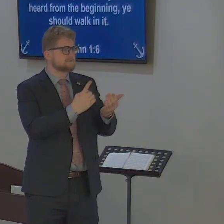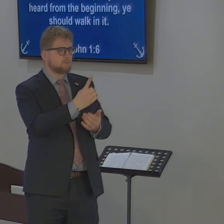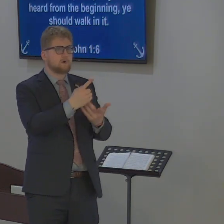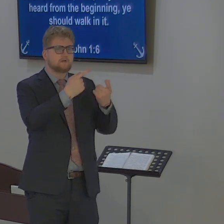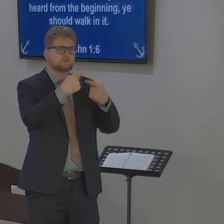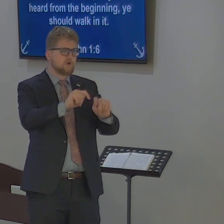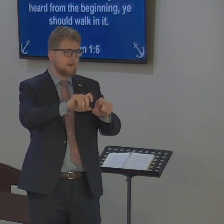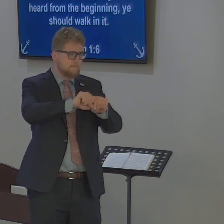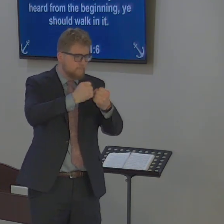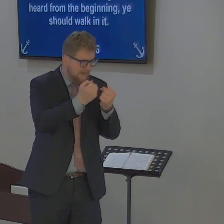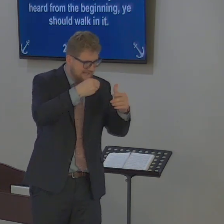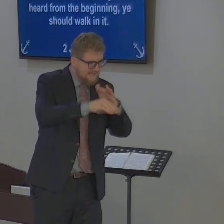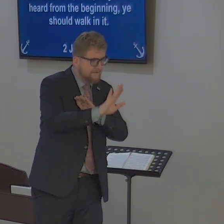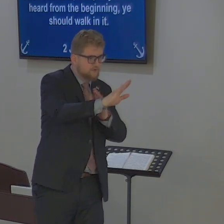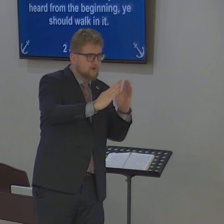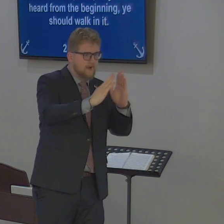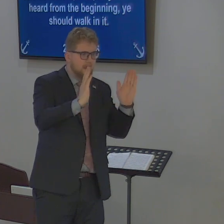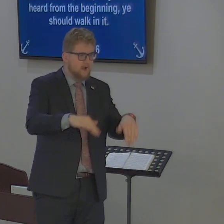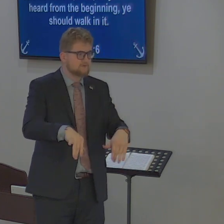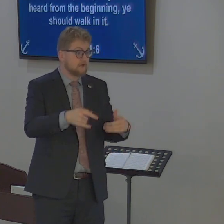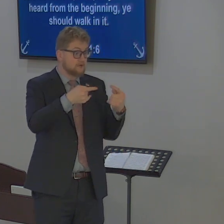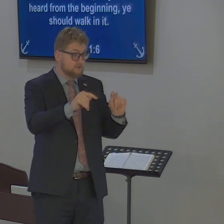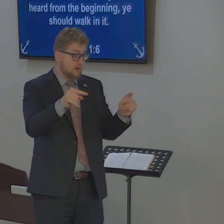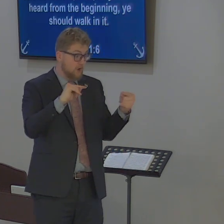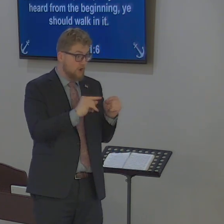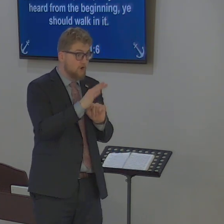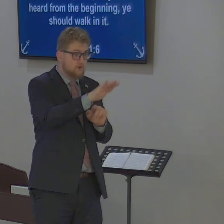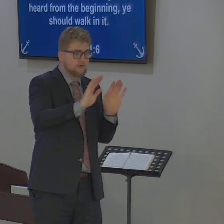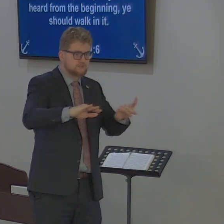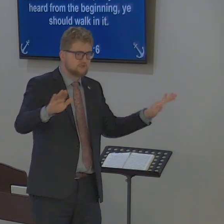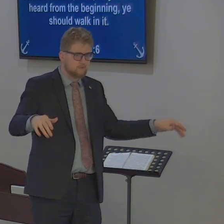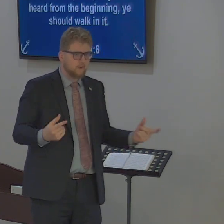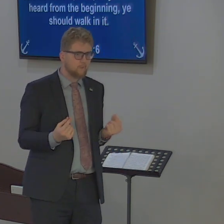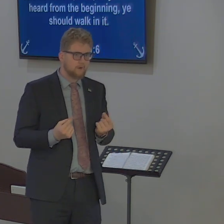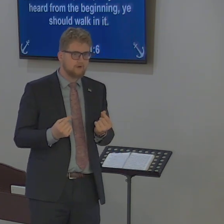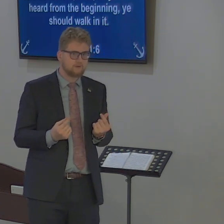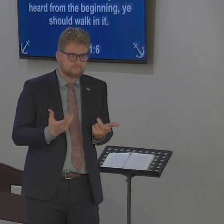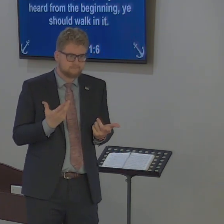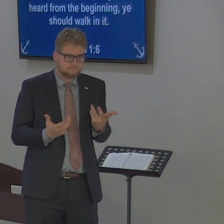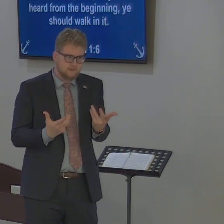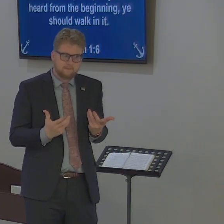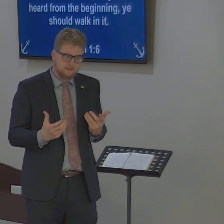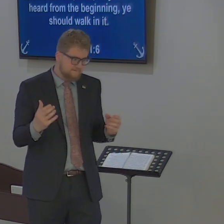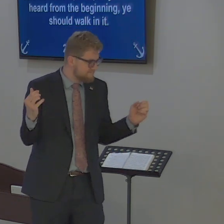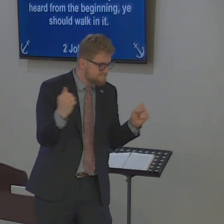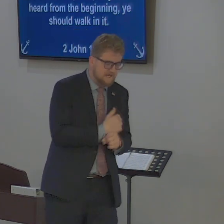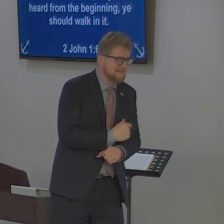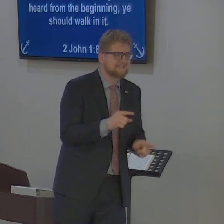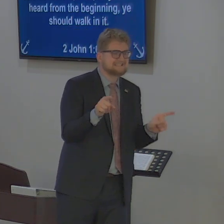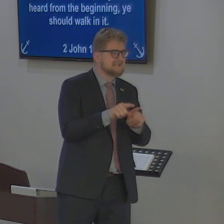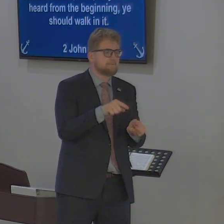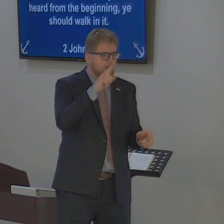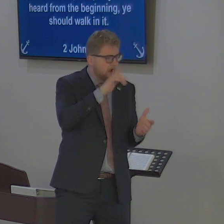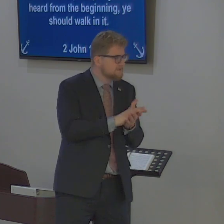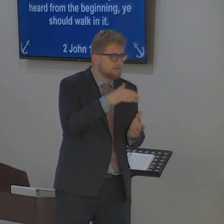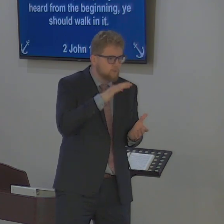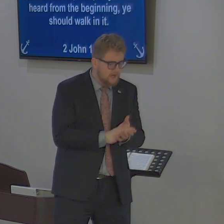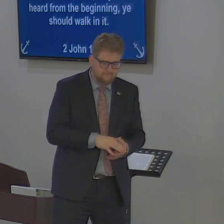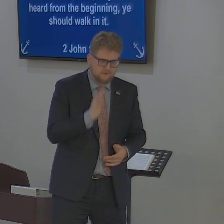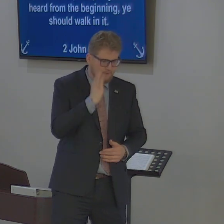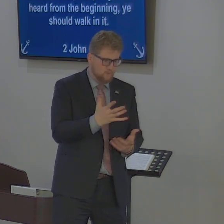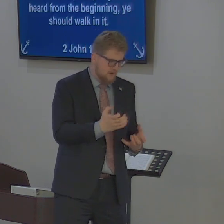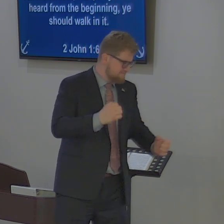your love for your children would cause you what? To fight for them, right? Your spouse, the same thing, a friend,